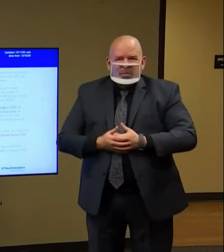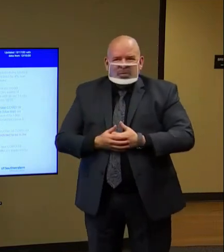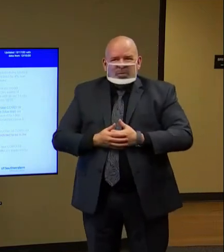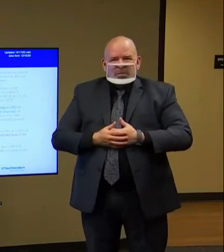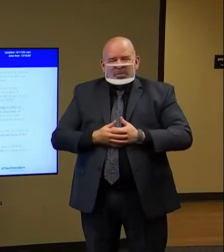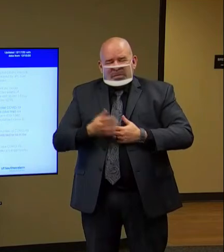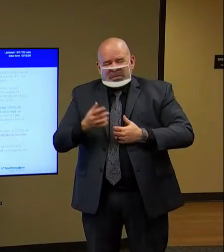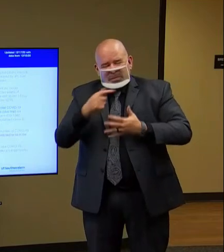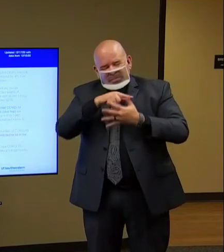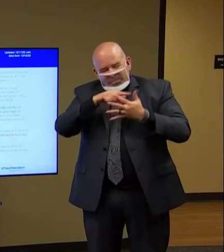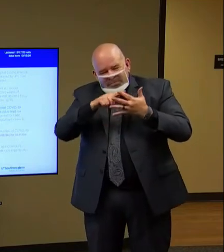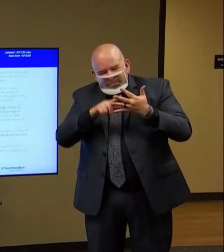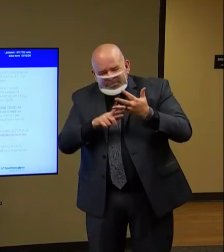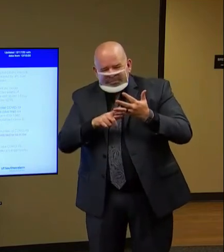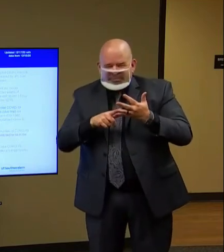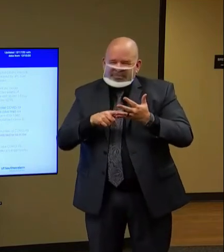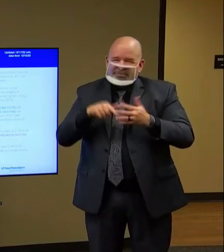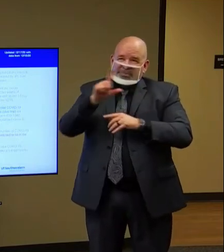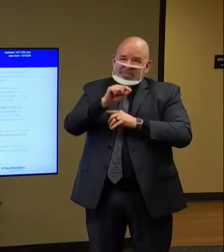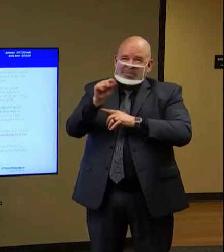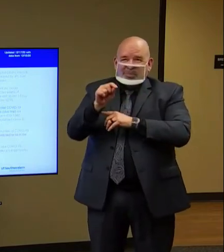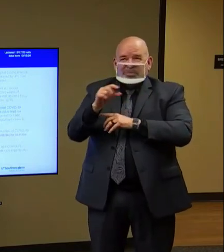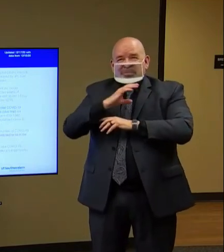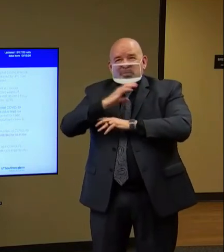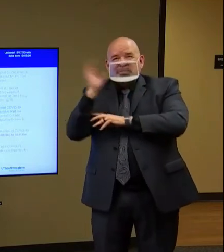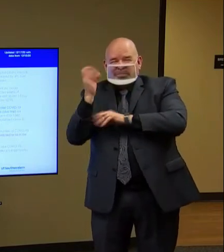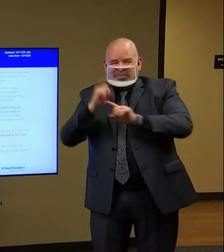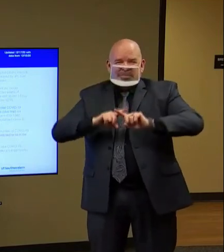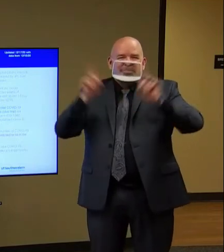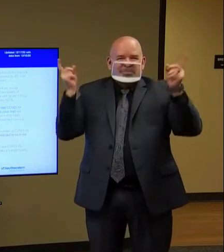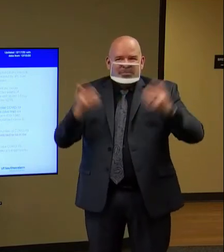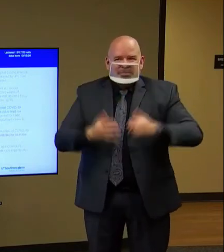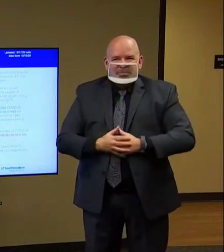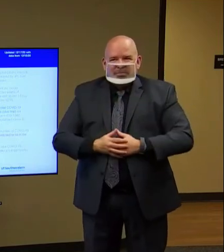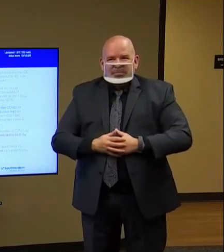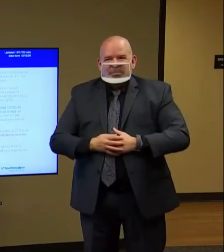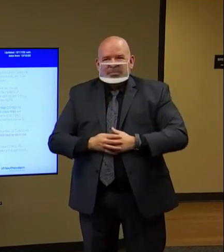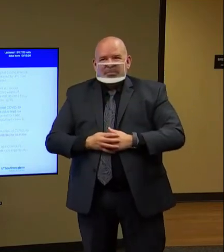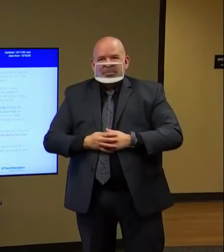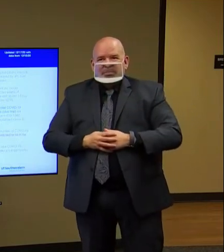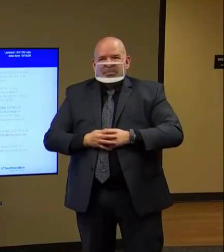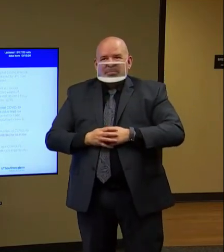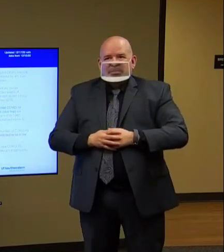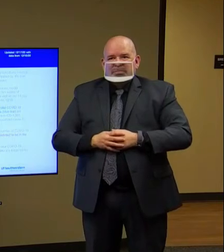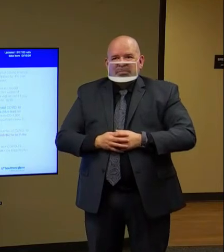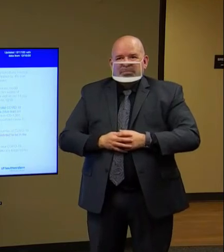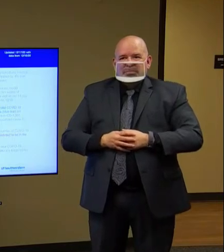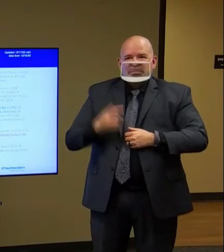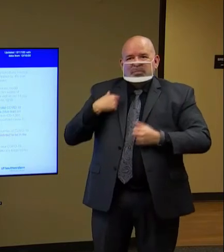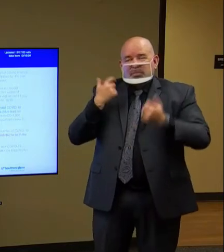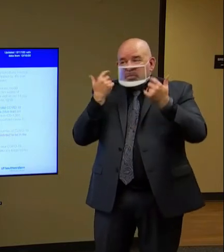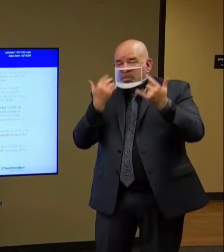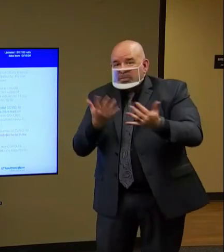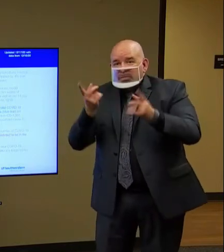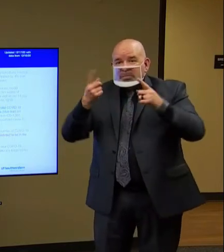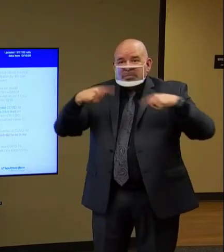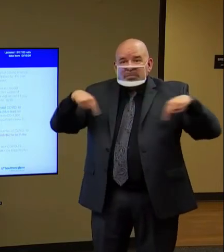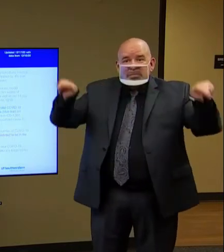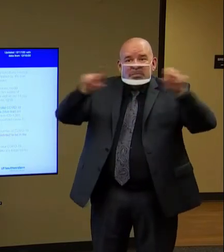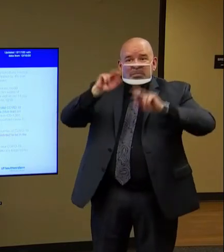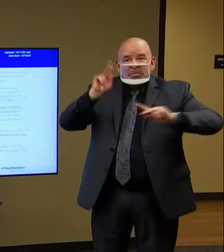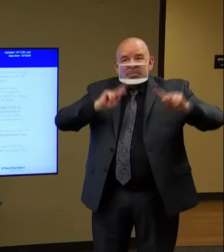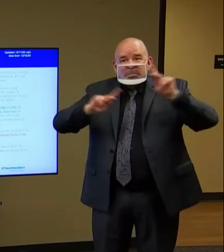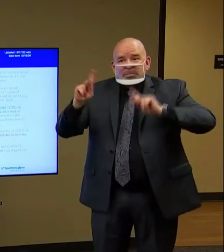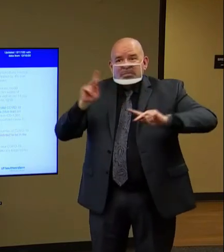time of unprecedented spread, and while we await the herd immunity that will come from the vast majority of us